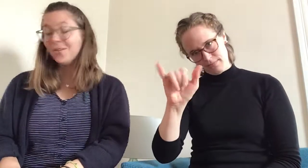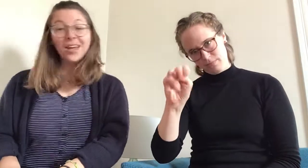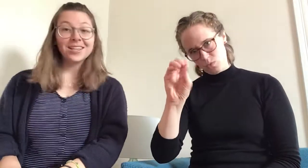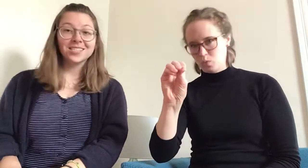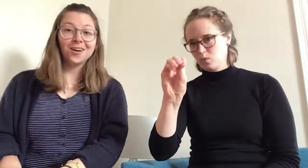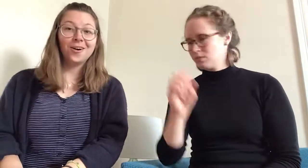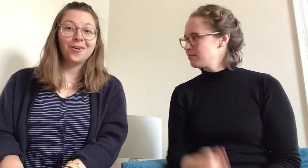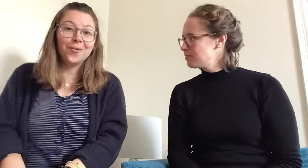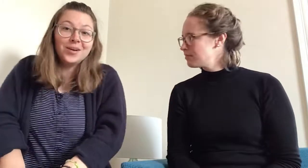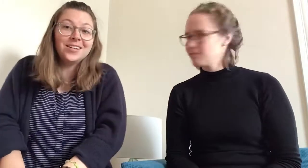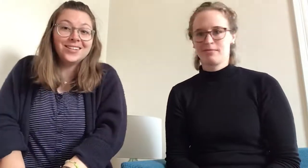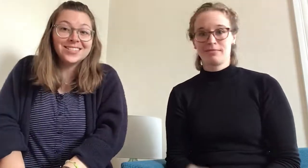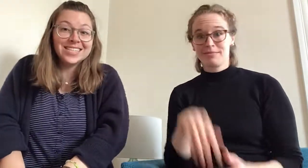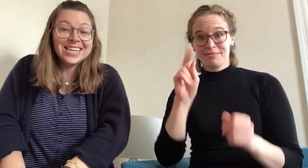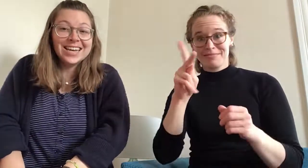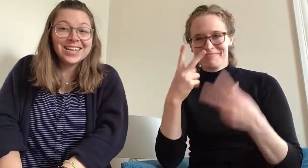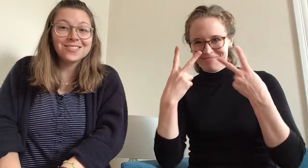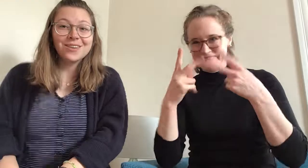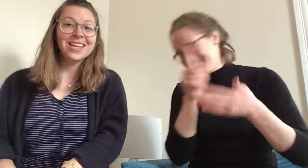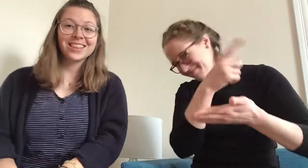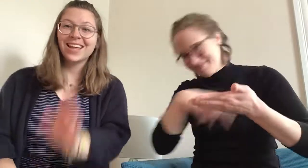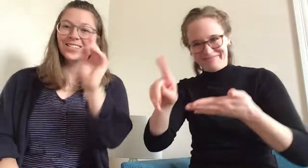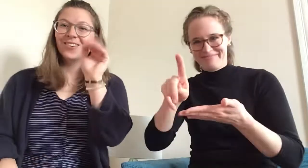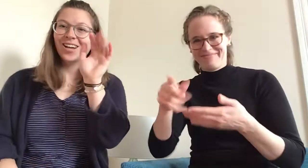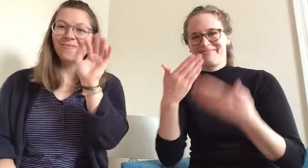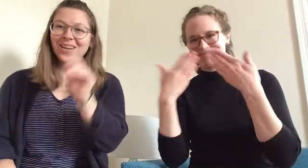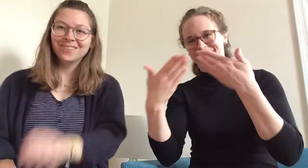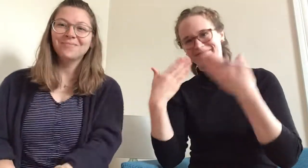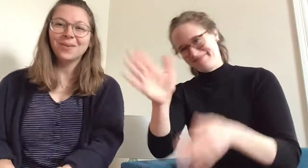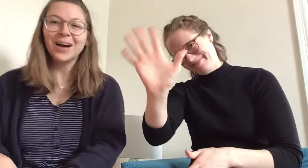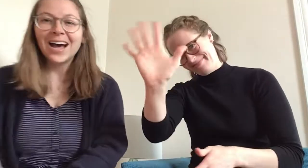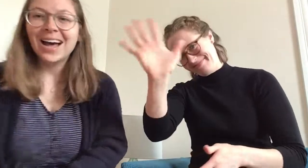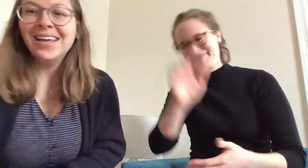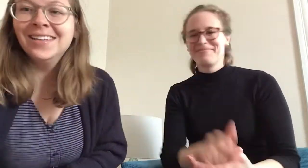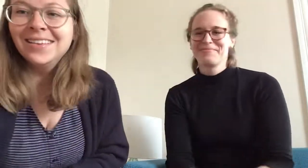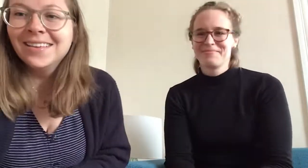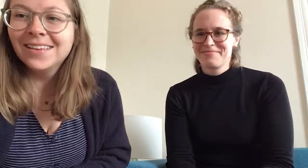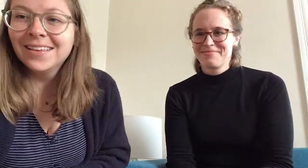Okay, so we'll see you next week. Thanks for coming. Bye-bye.